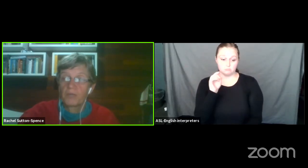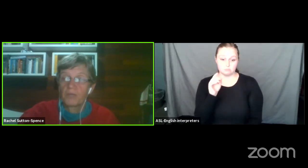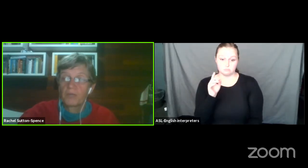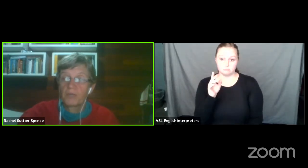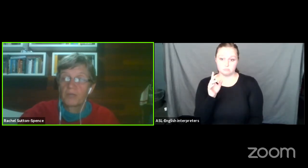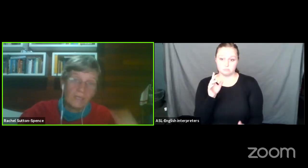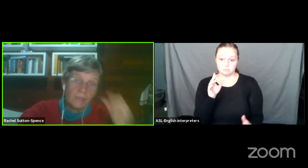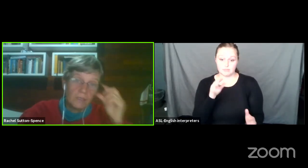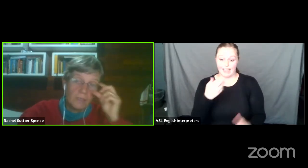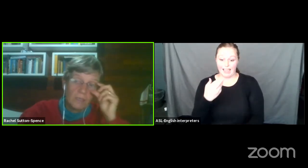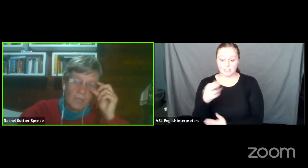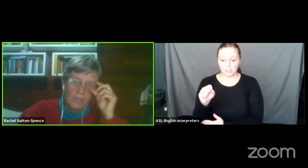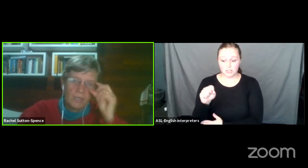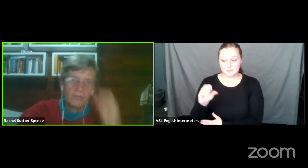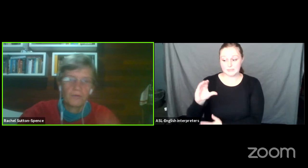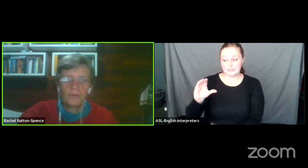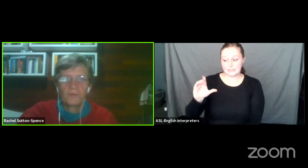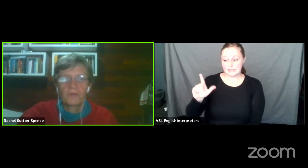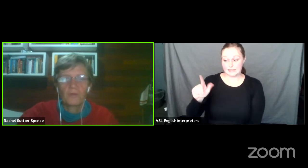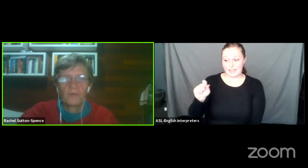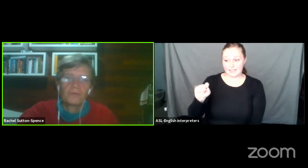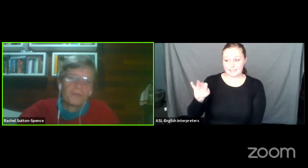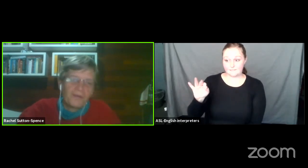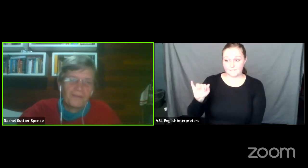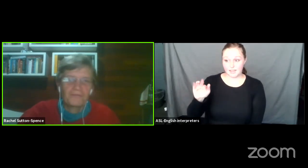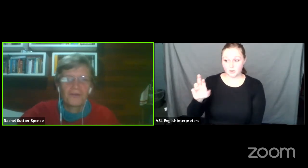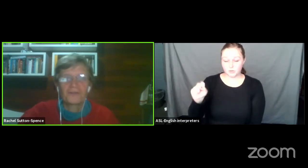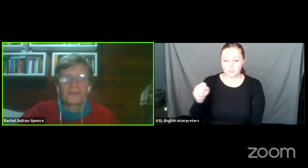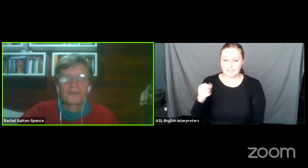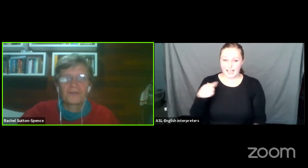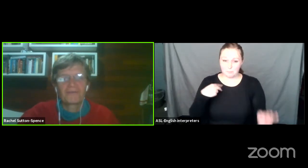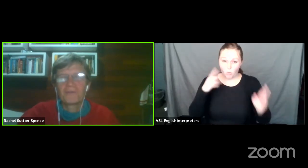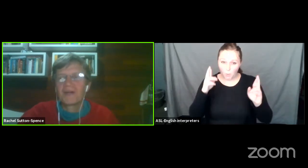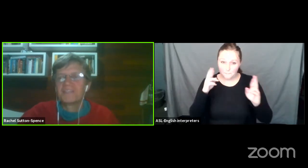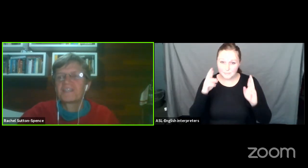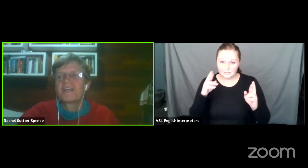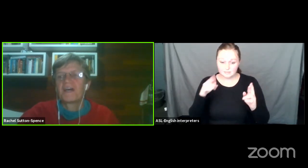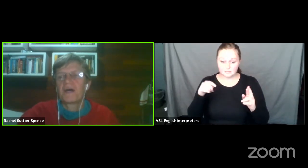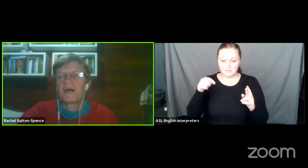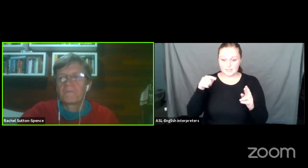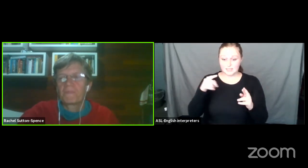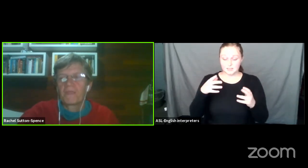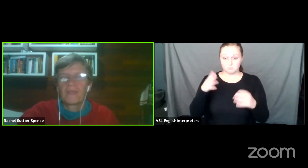to post the link. I kind of hope that they would, but if not, never mind.